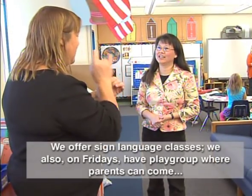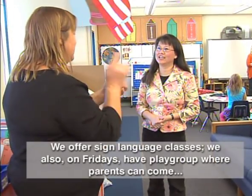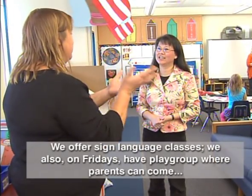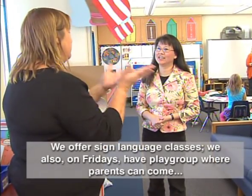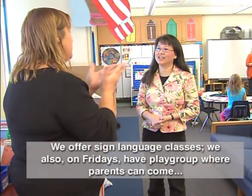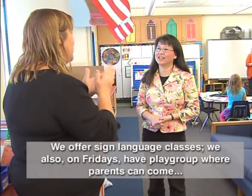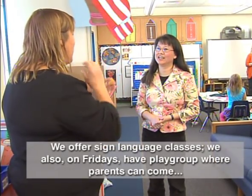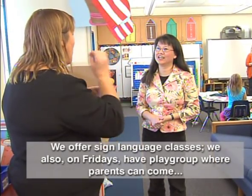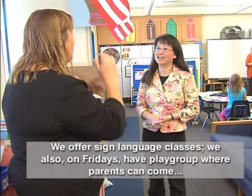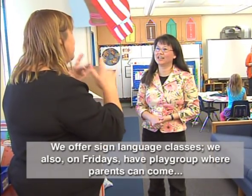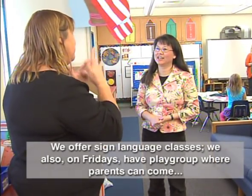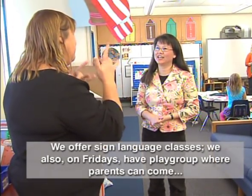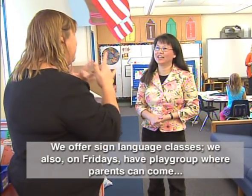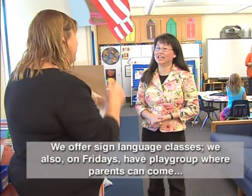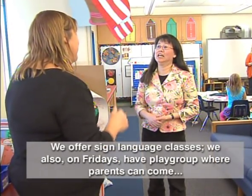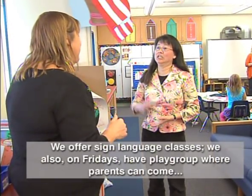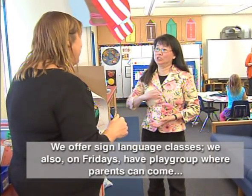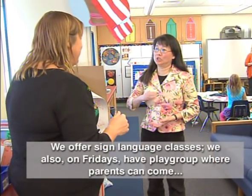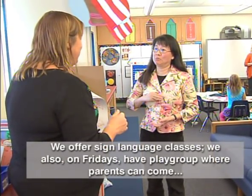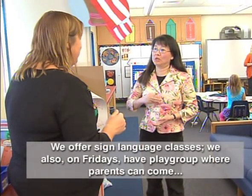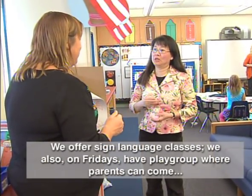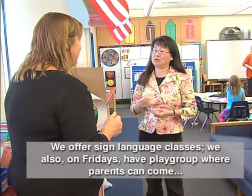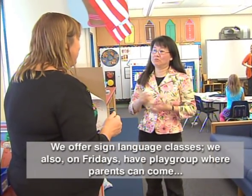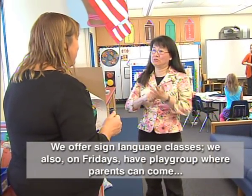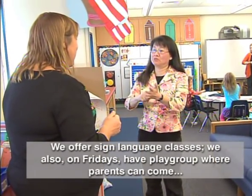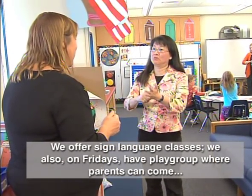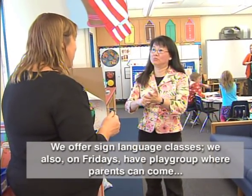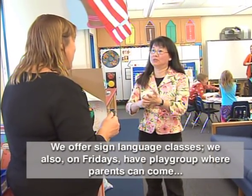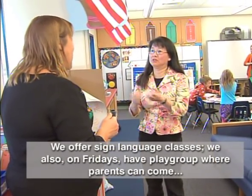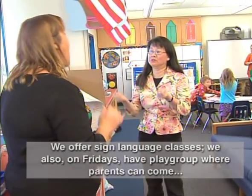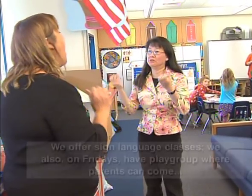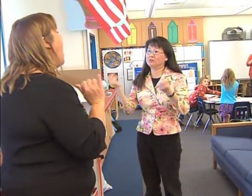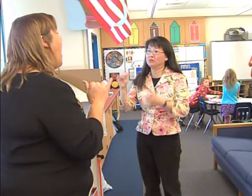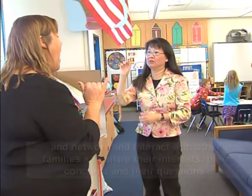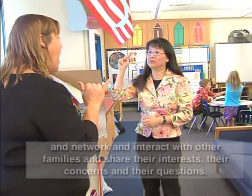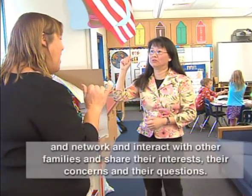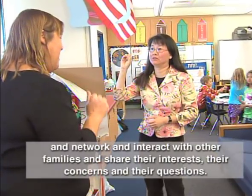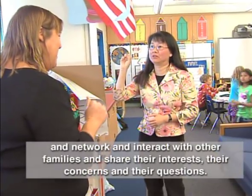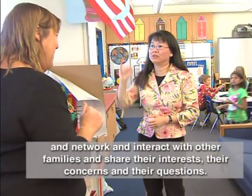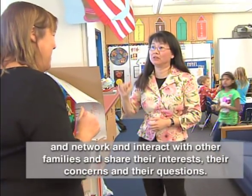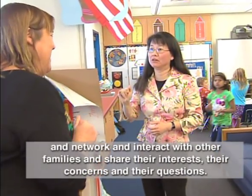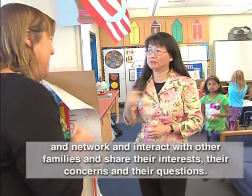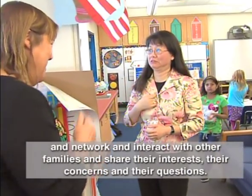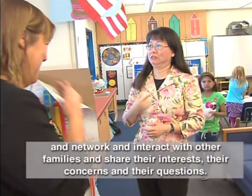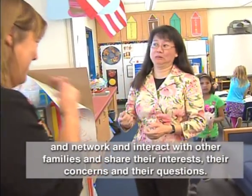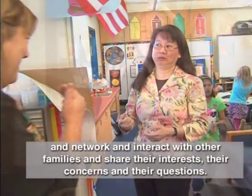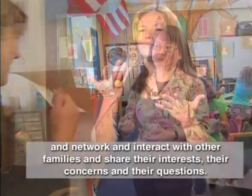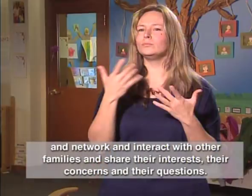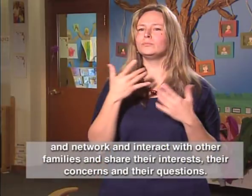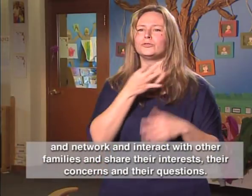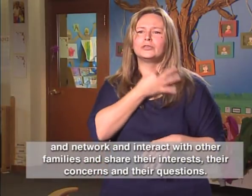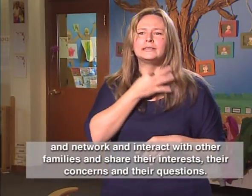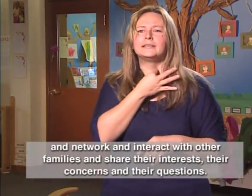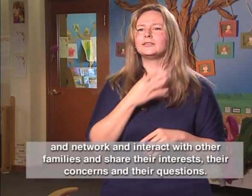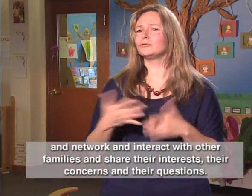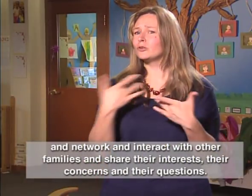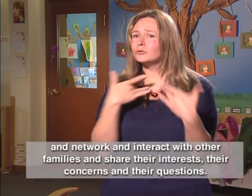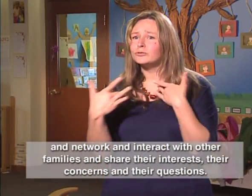language classes. We also on Fridays have playgroup where parents can come and network and interact with other families and